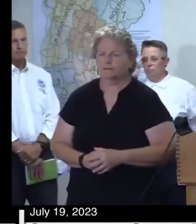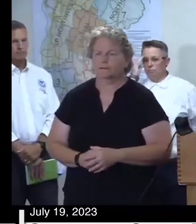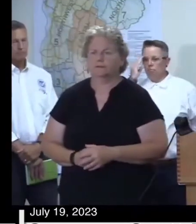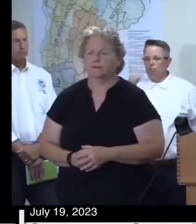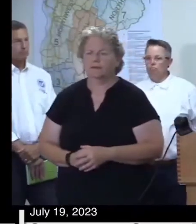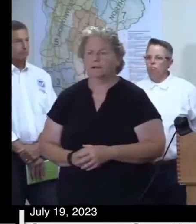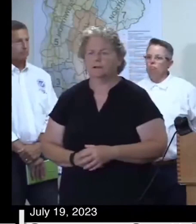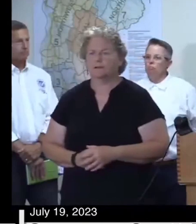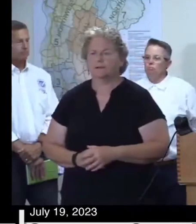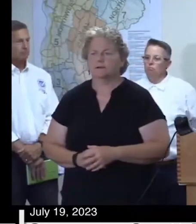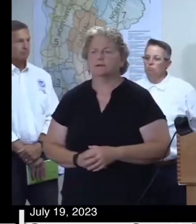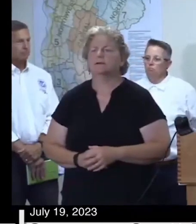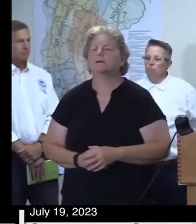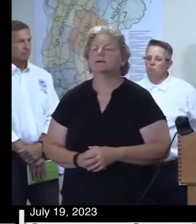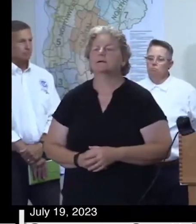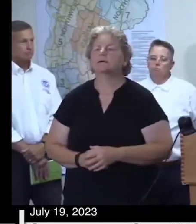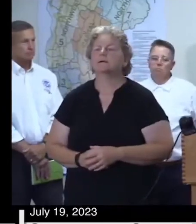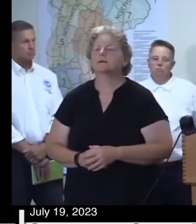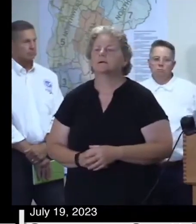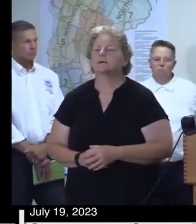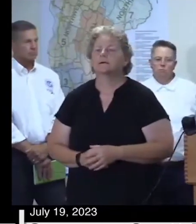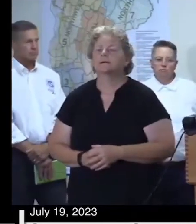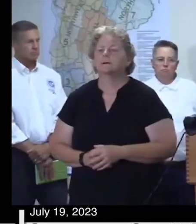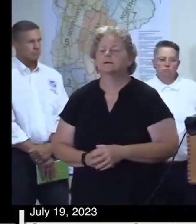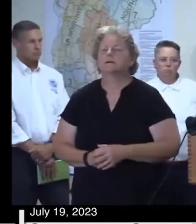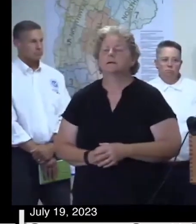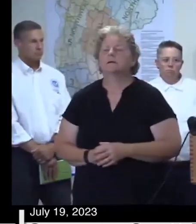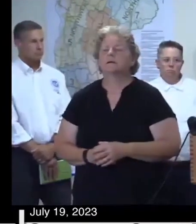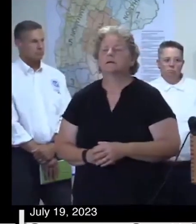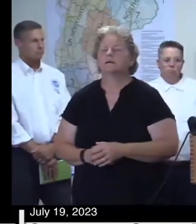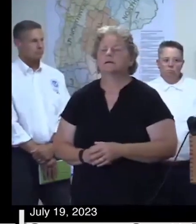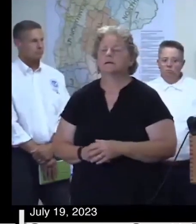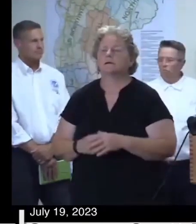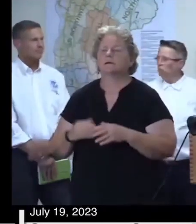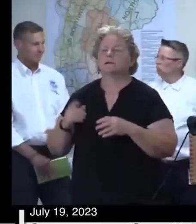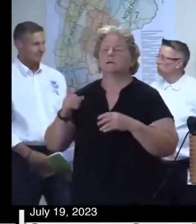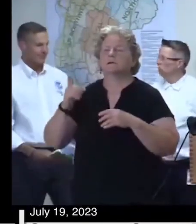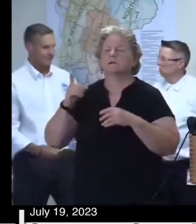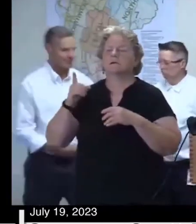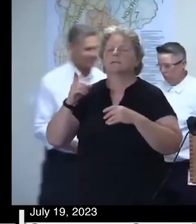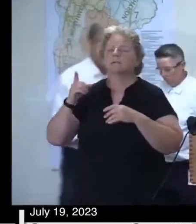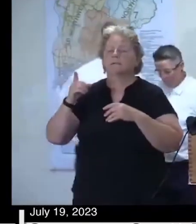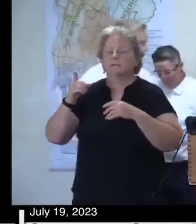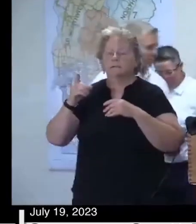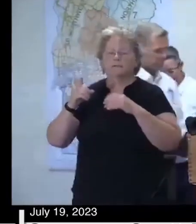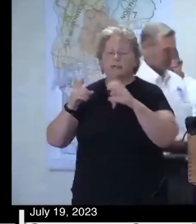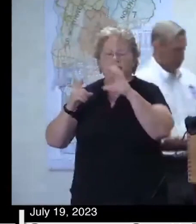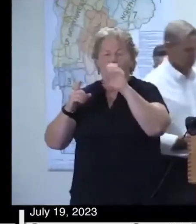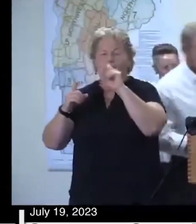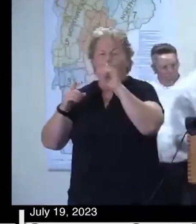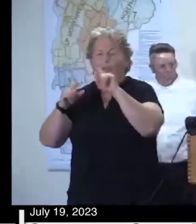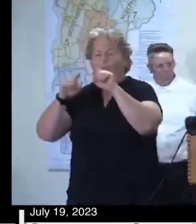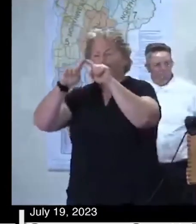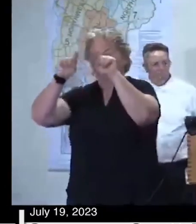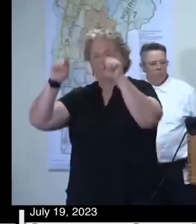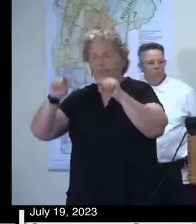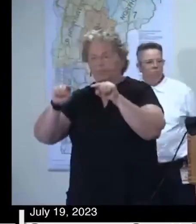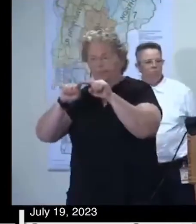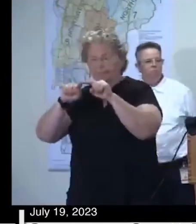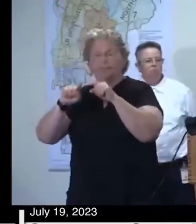the list when they go to report online to FEMA. Do you have any insight on that? Well, thank you, sir. Appreciate